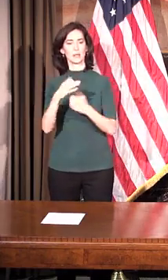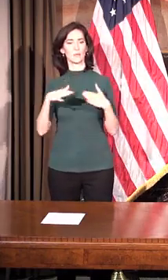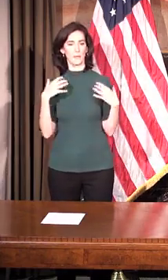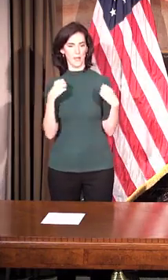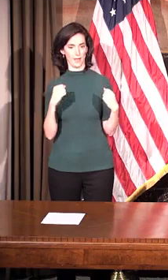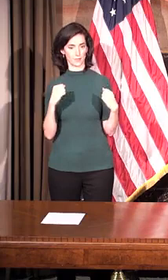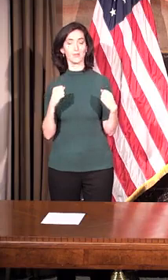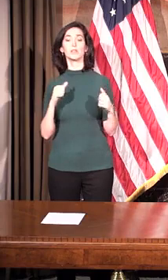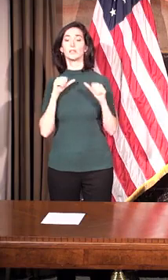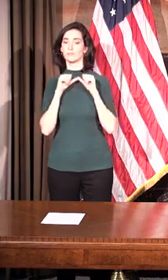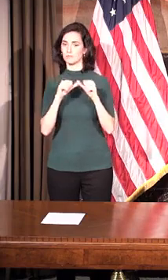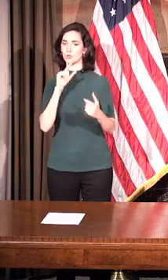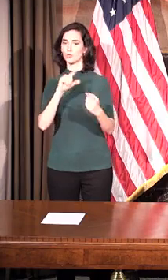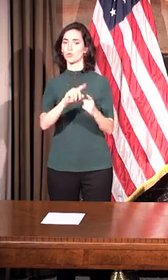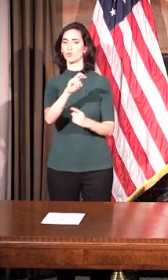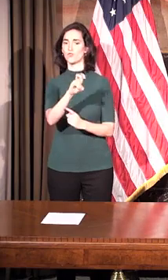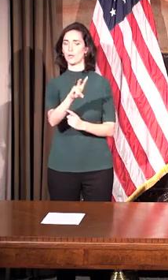issued.